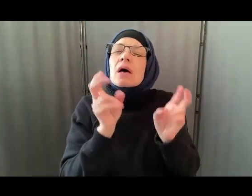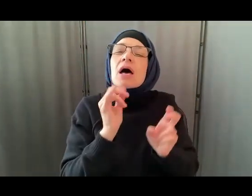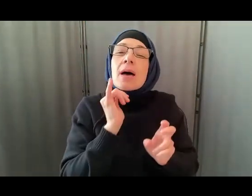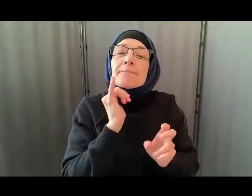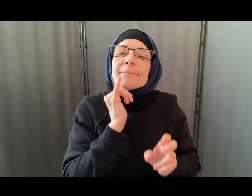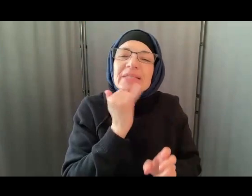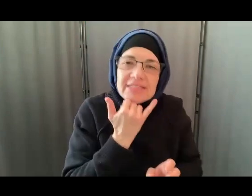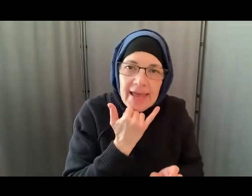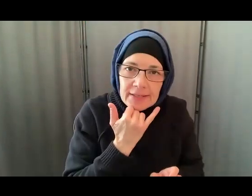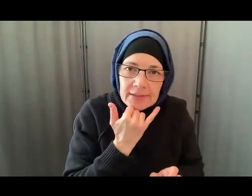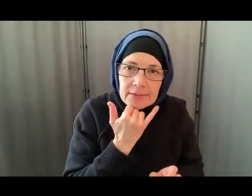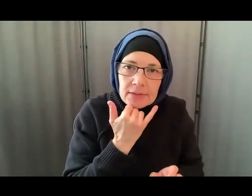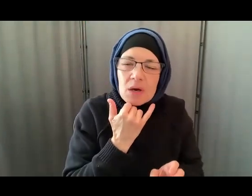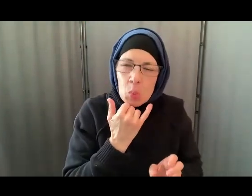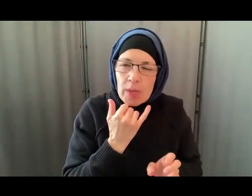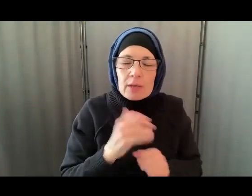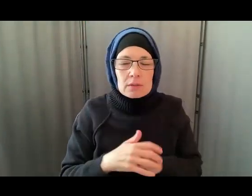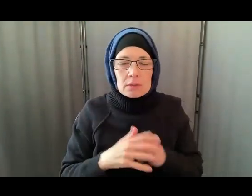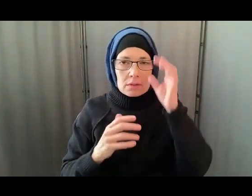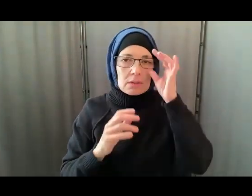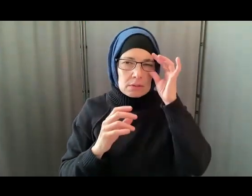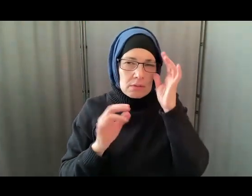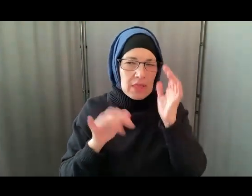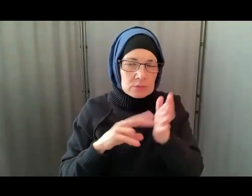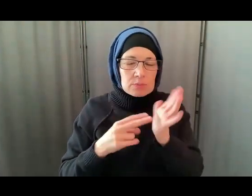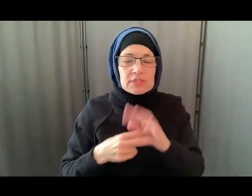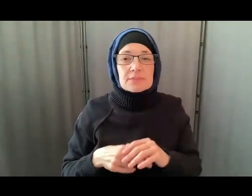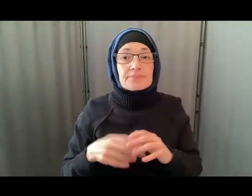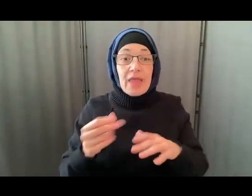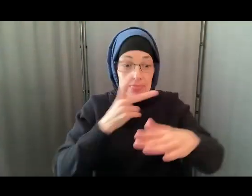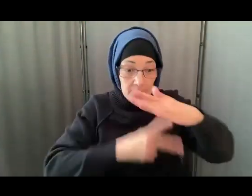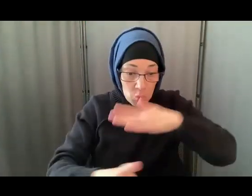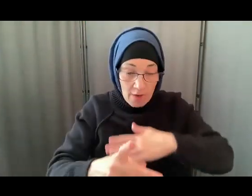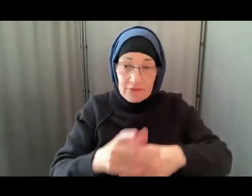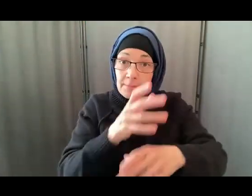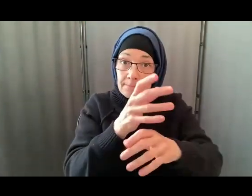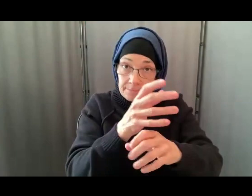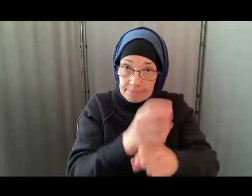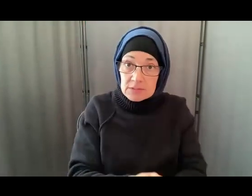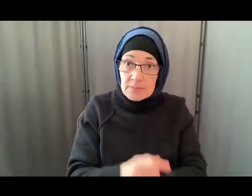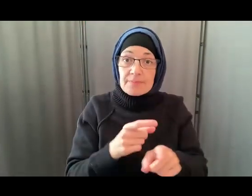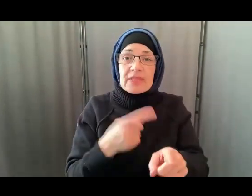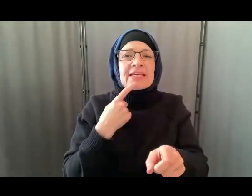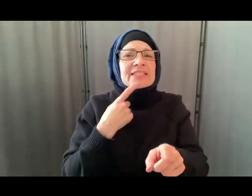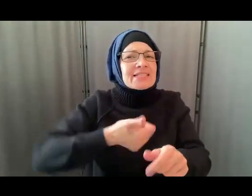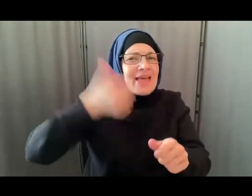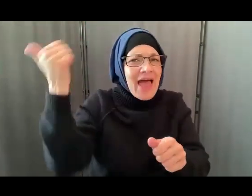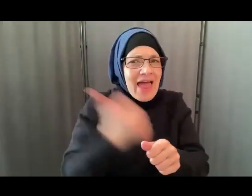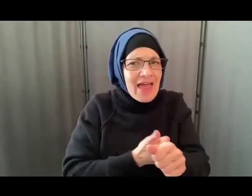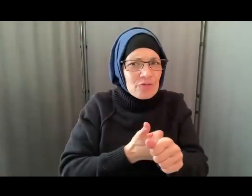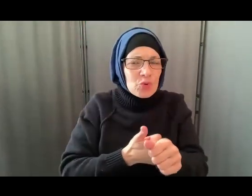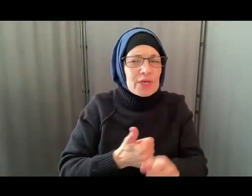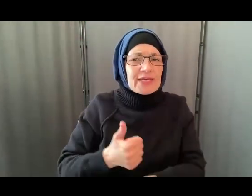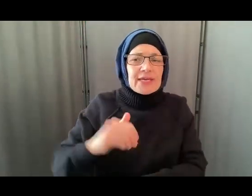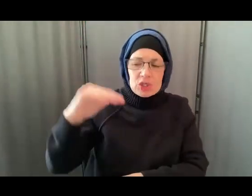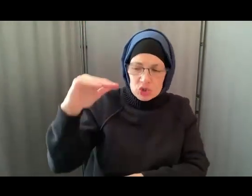And the Prophet, peace be upon him, says, "Every son of Adam, every child of Adam is